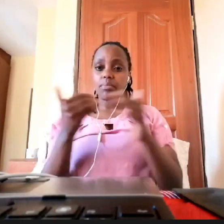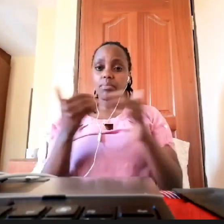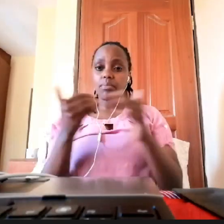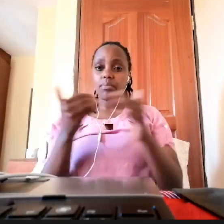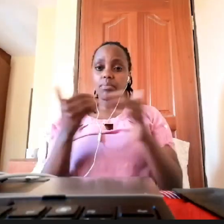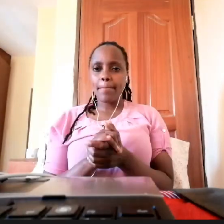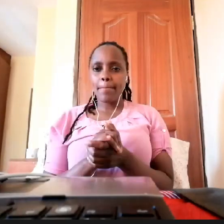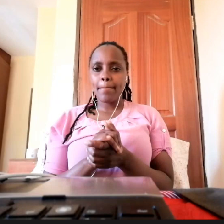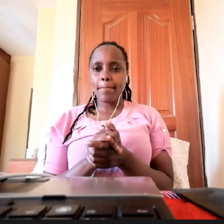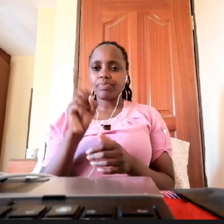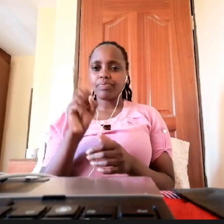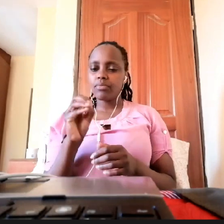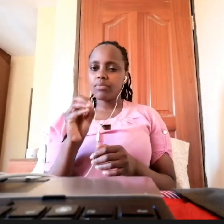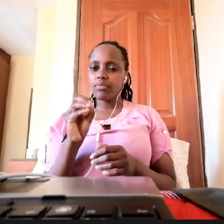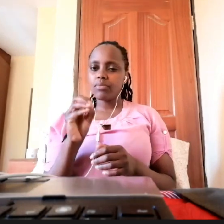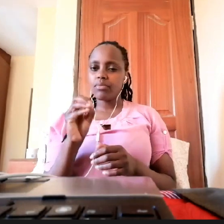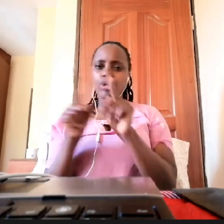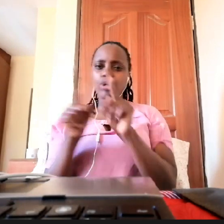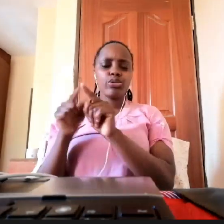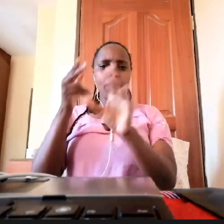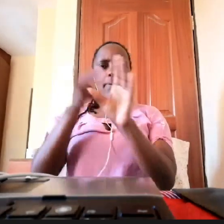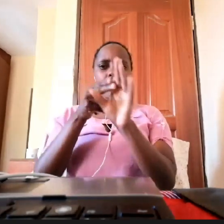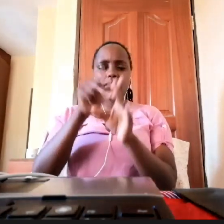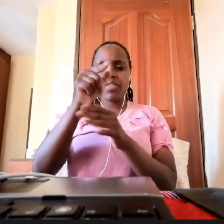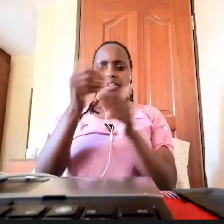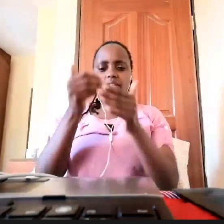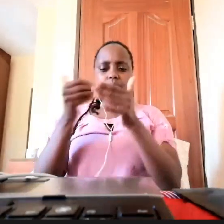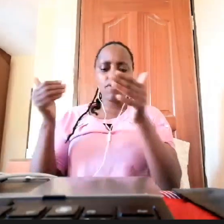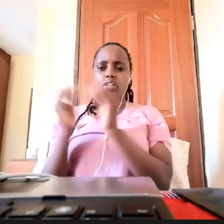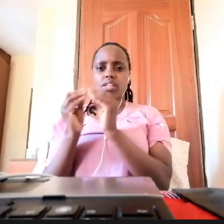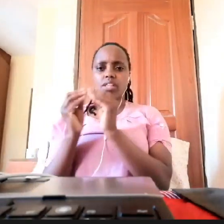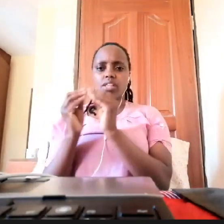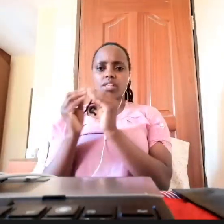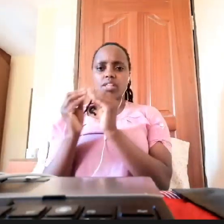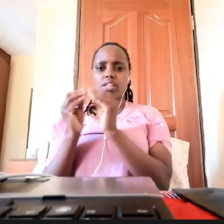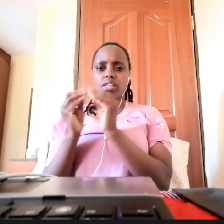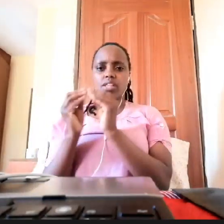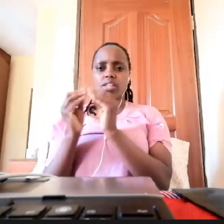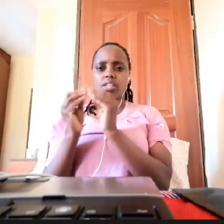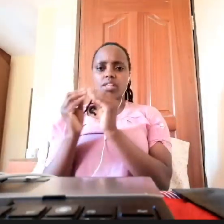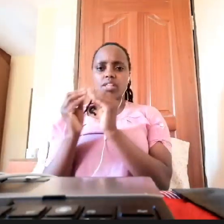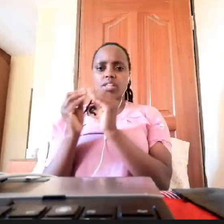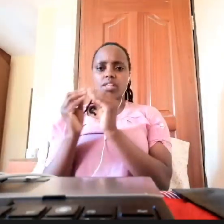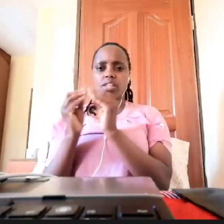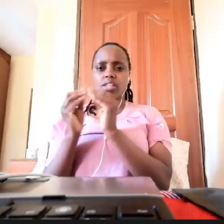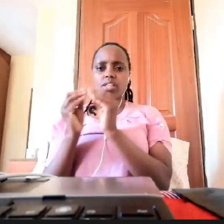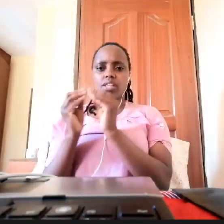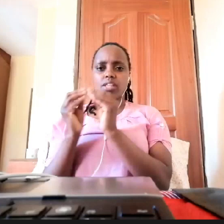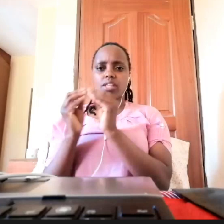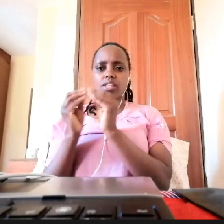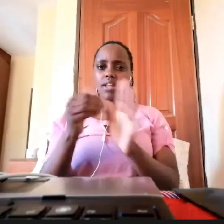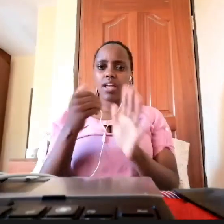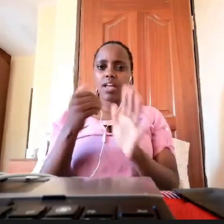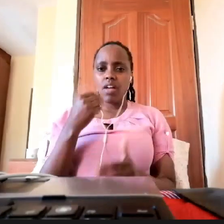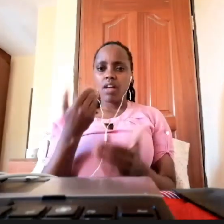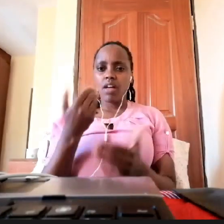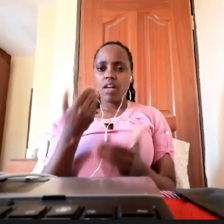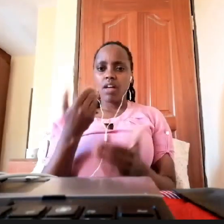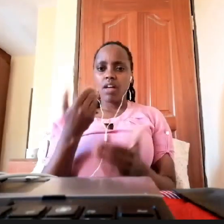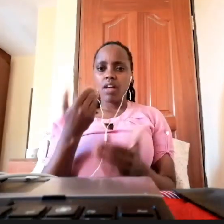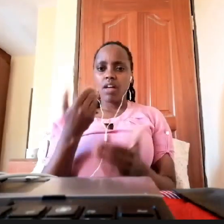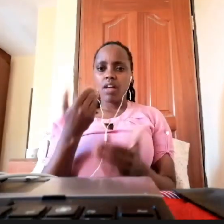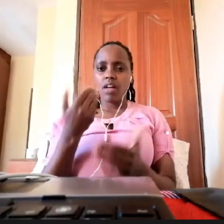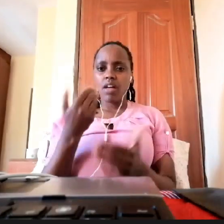So we also participated in the pre-session. We had 3 CSO representatives at the pre-session and 1